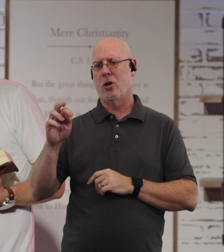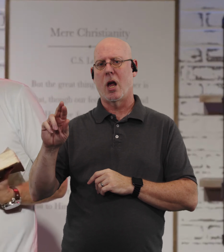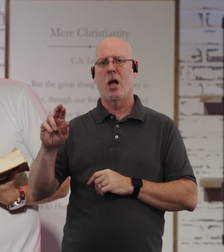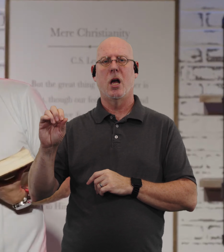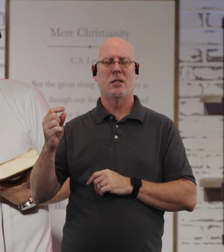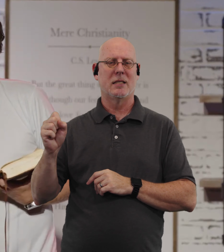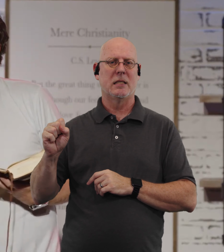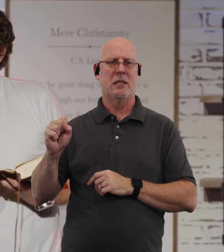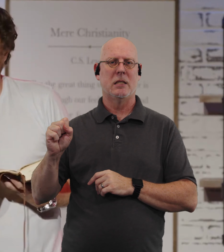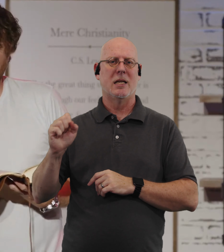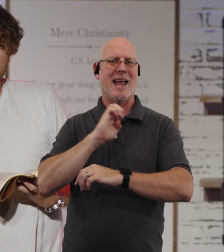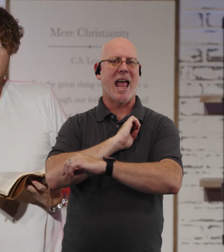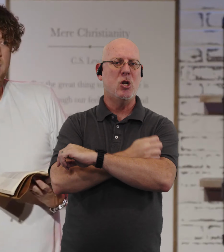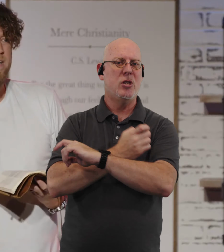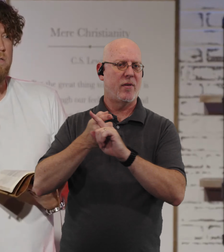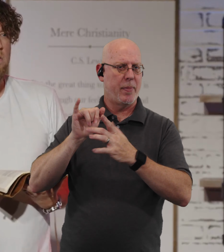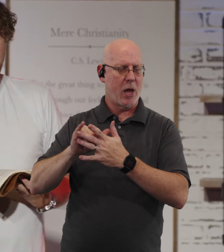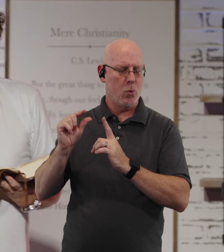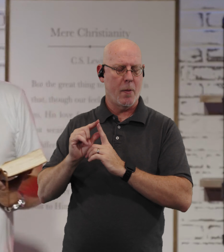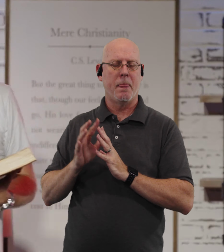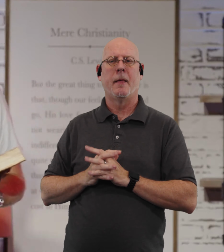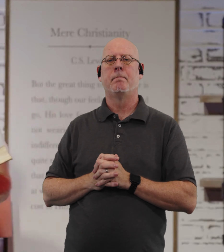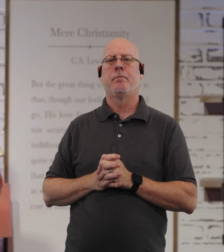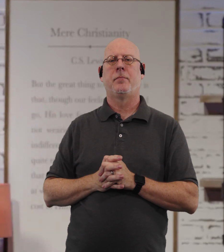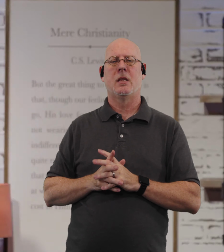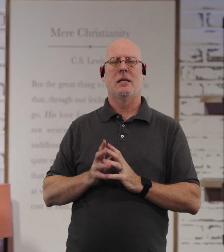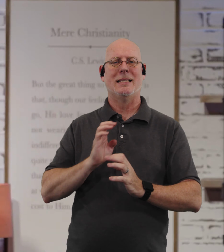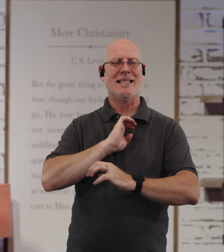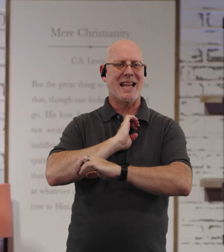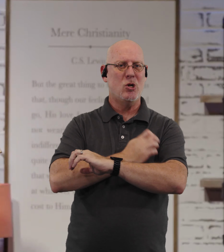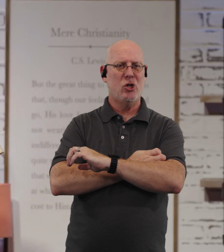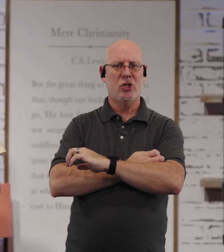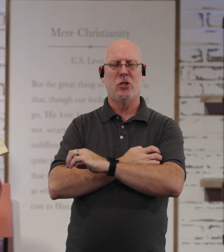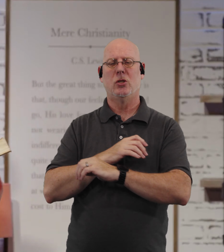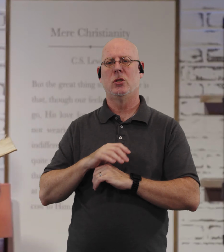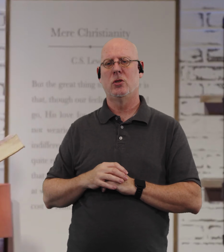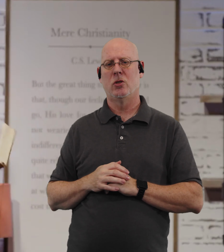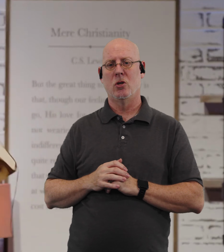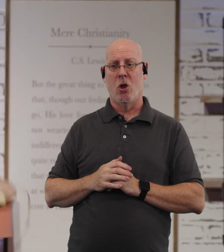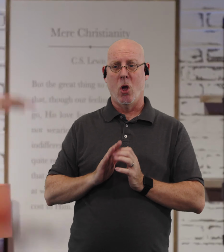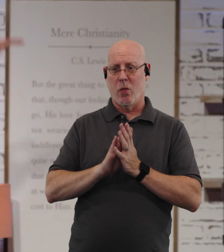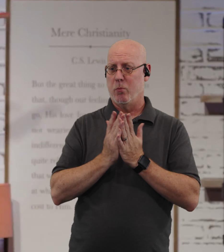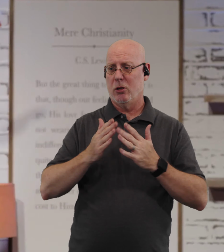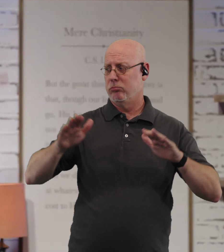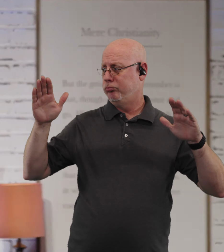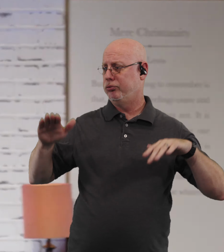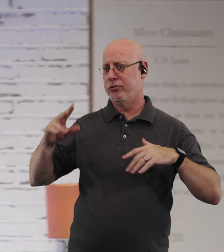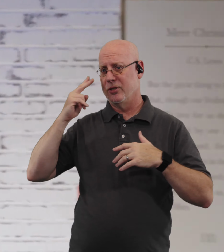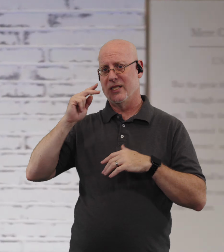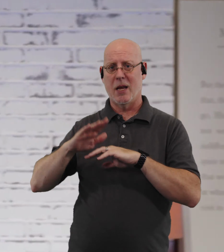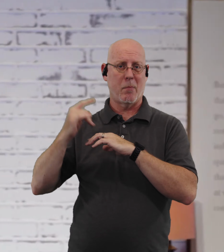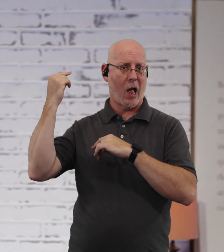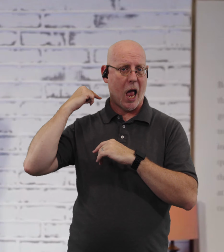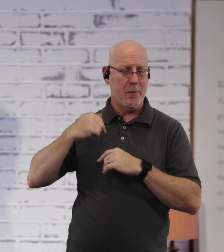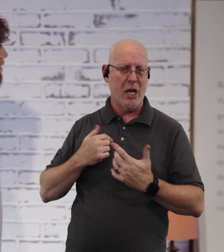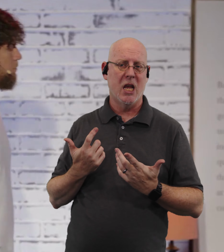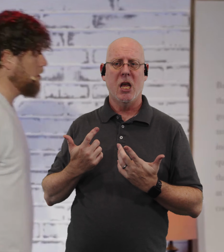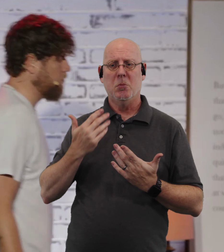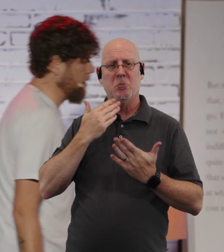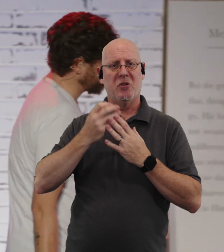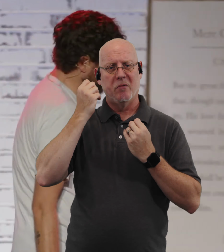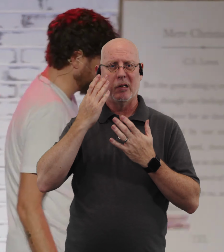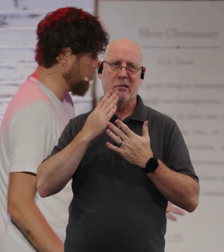energy from this. So the word of God is energized. All these books behind me that have been a backdrop for our series, they